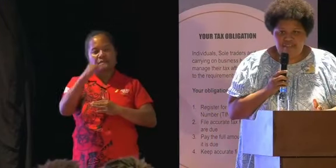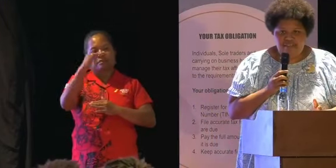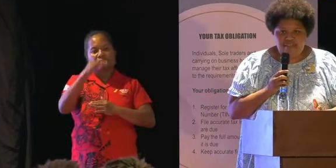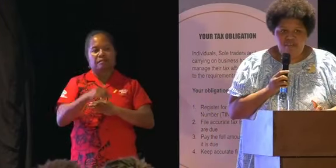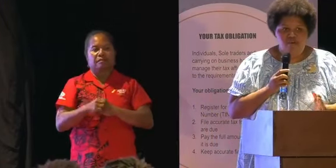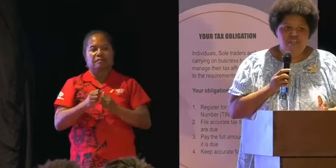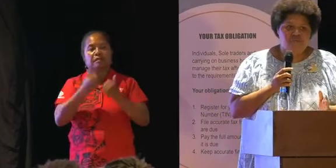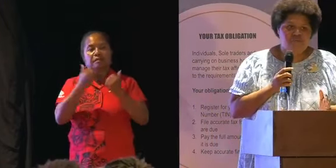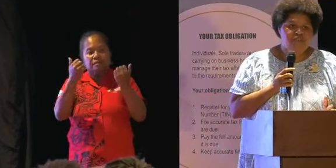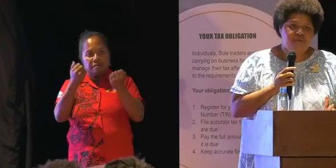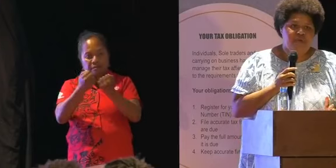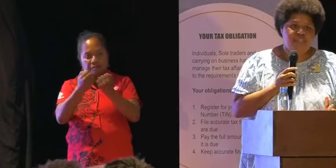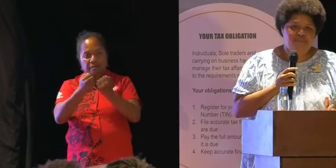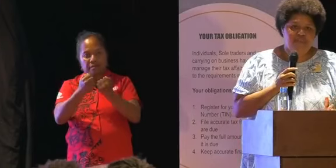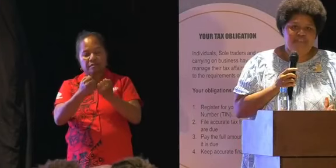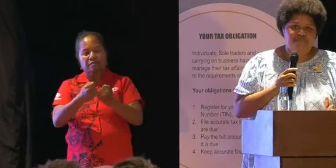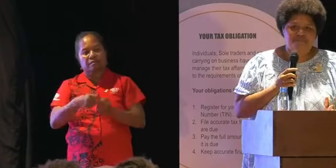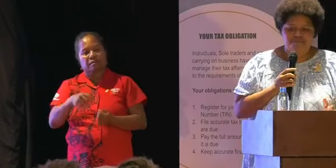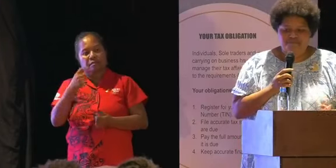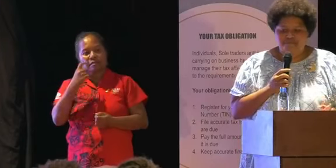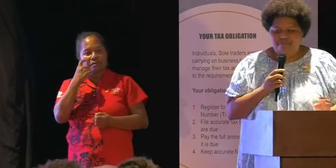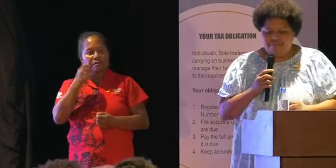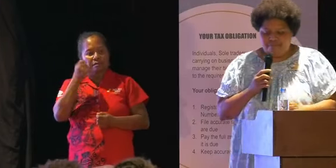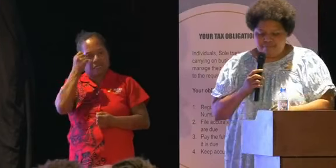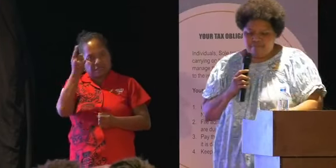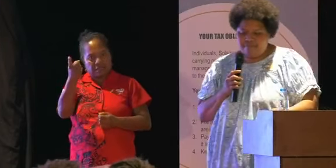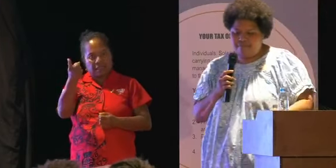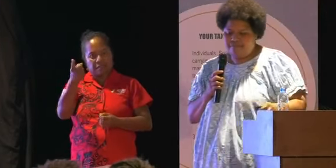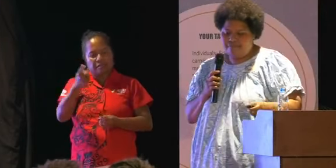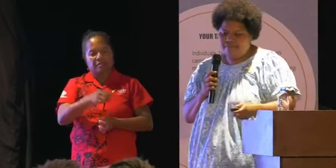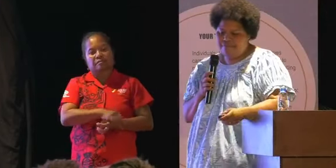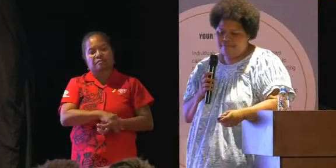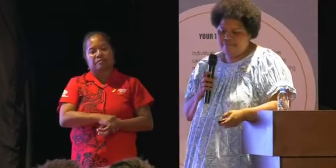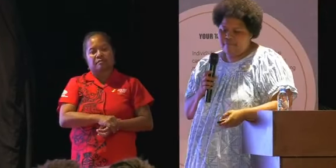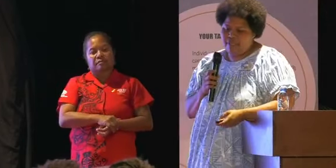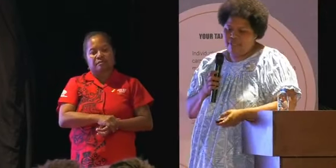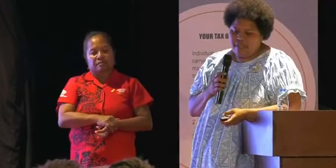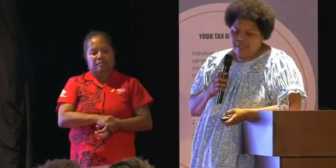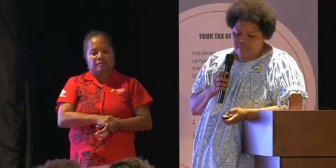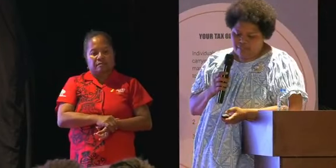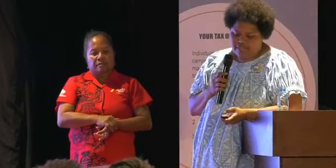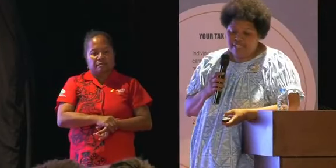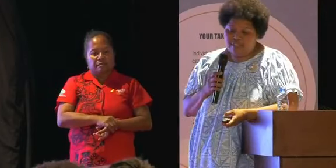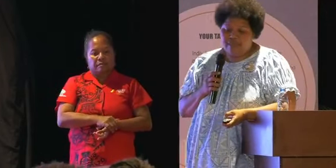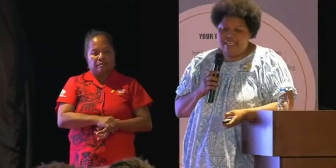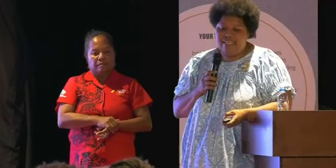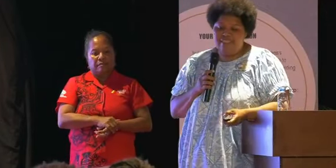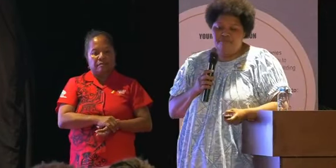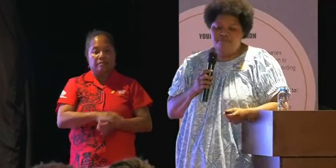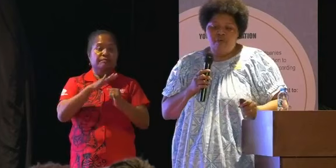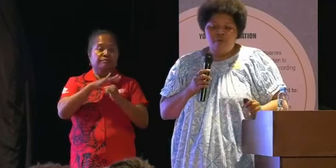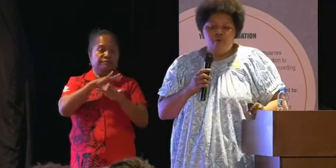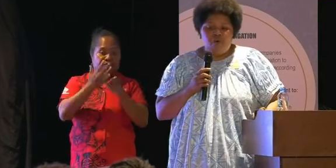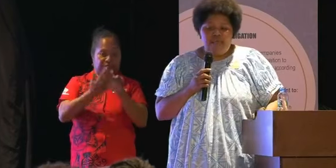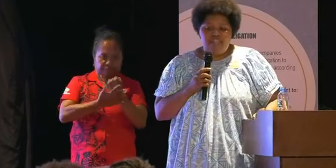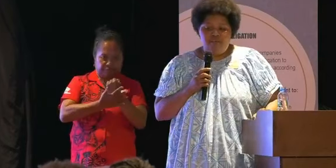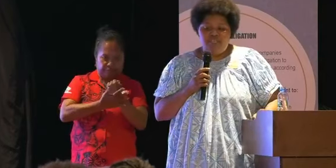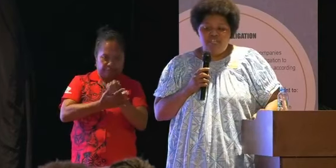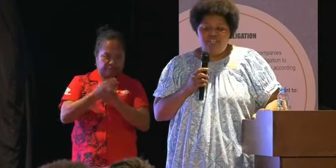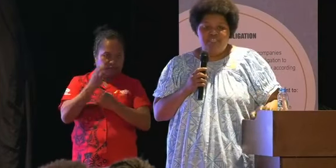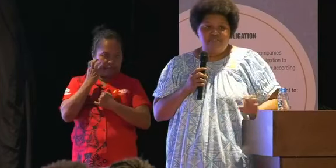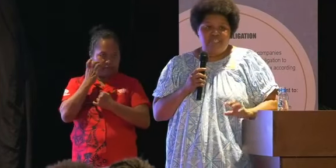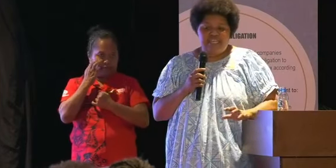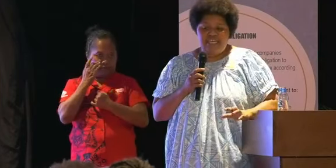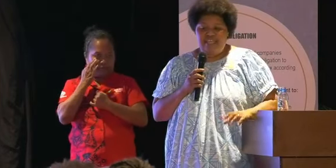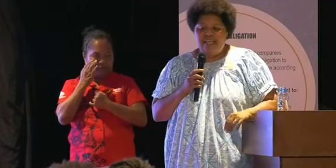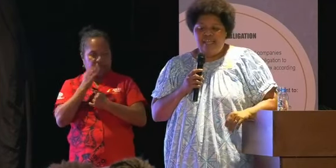pay. Only what you're required to pay. So the last one is where the